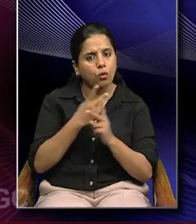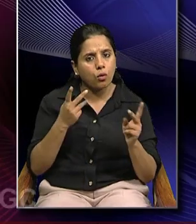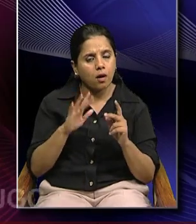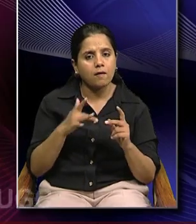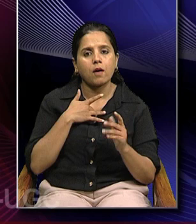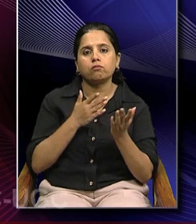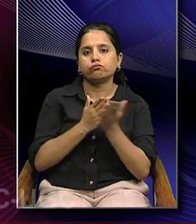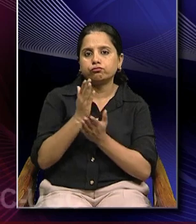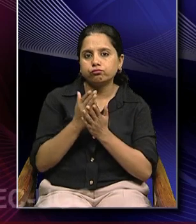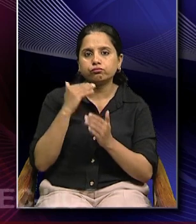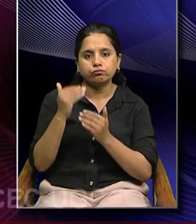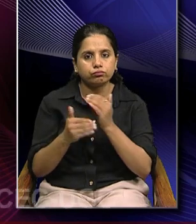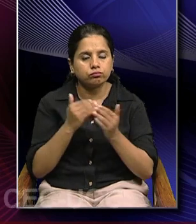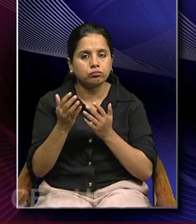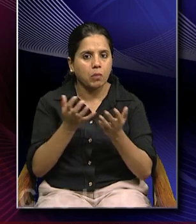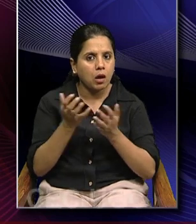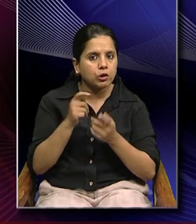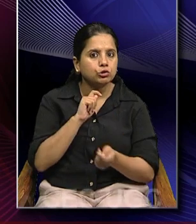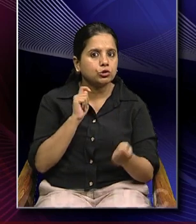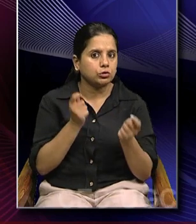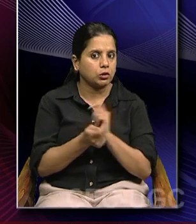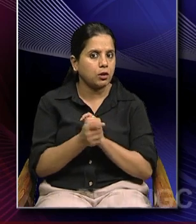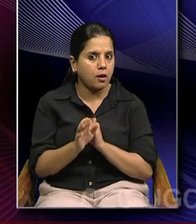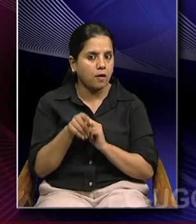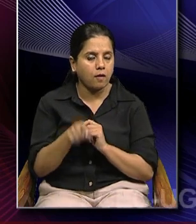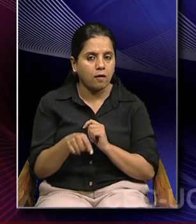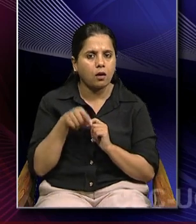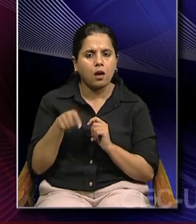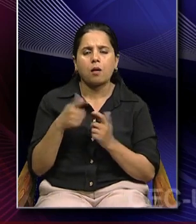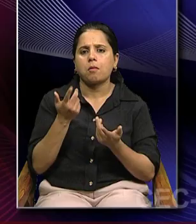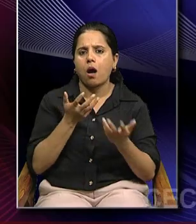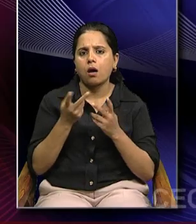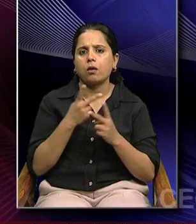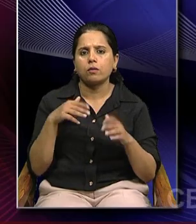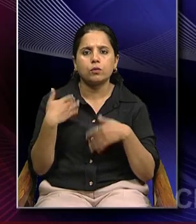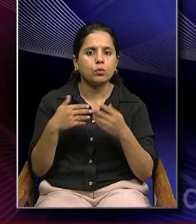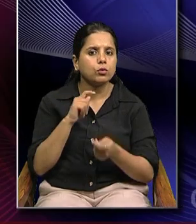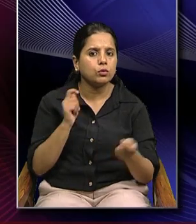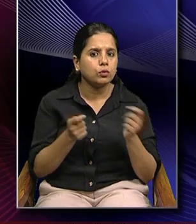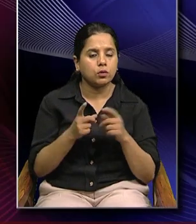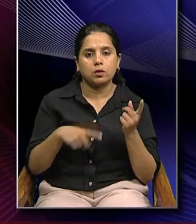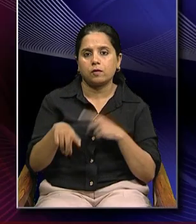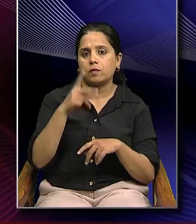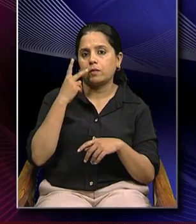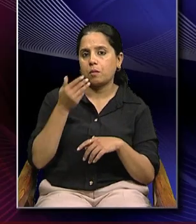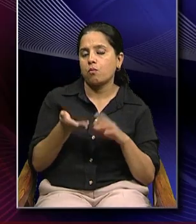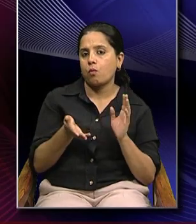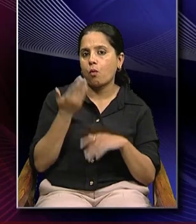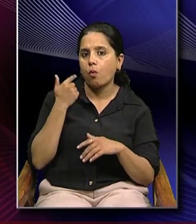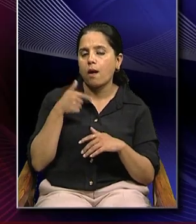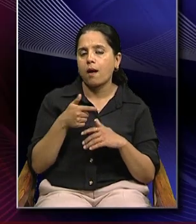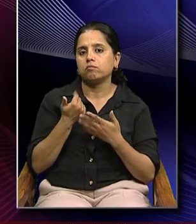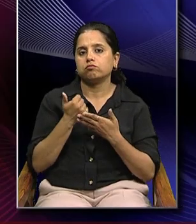way the marketing has changed, or the pace of change in marketing. So, marketing mix is a classic tool to help